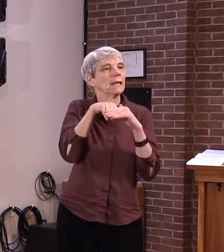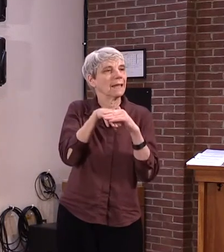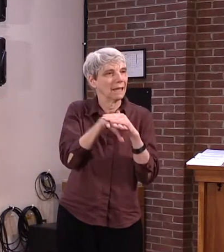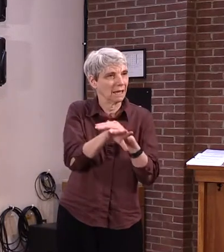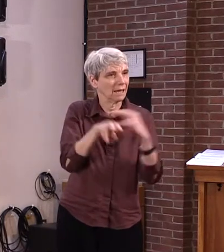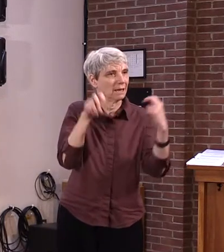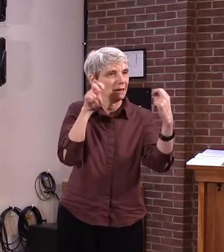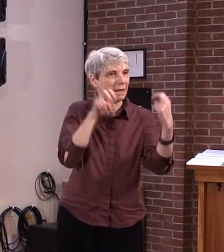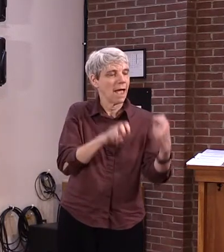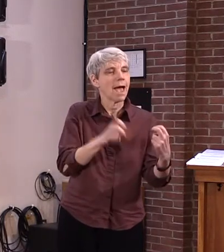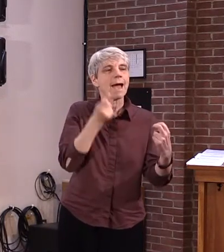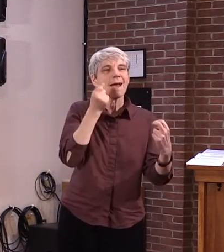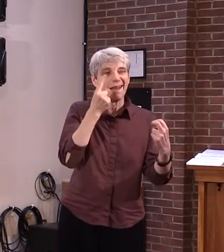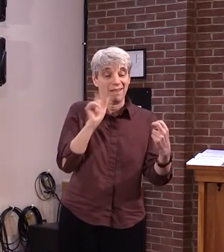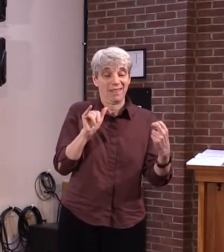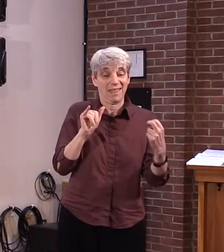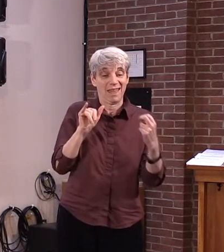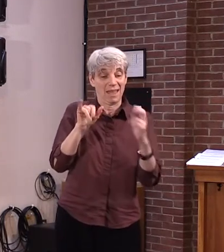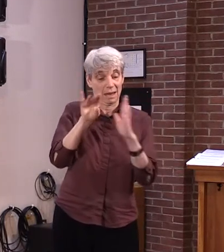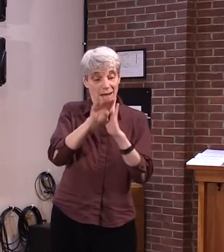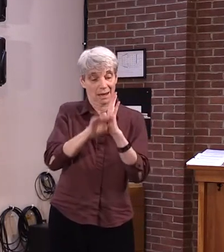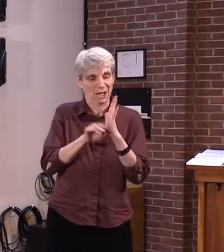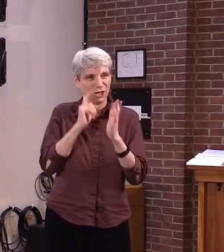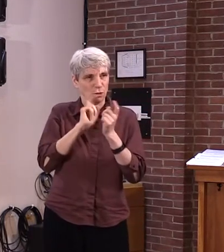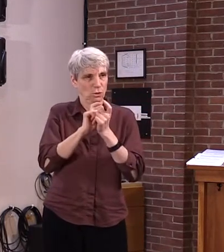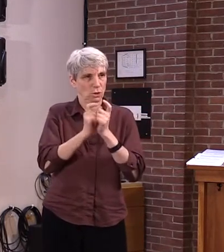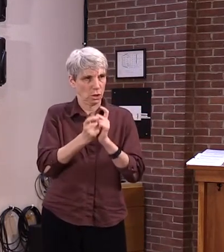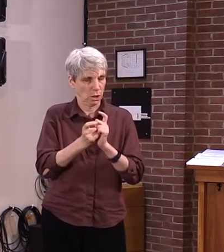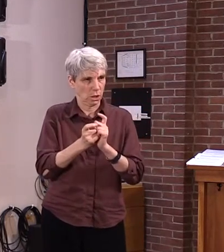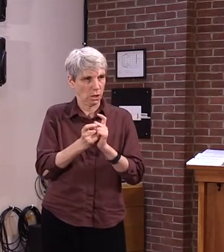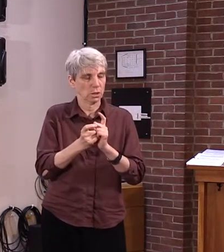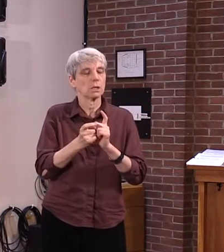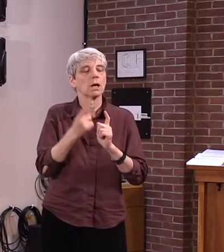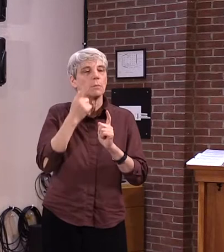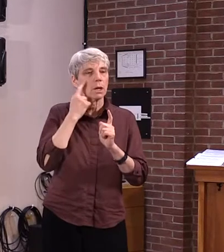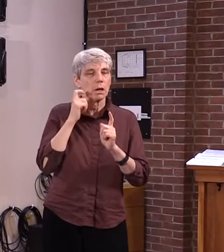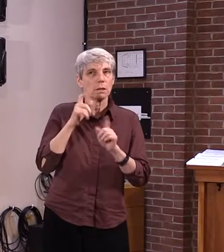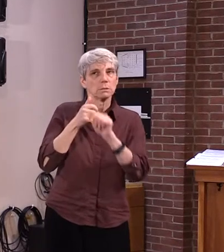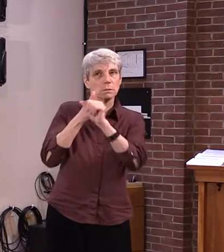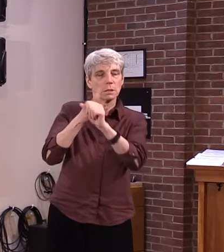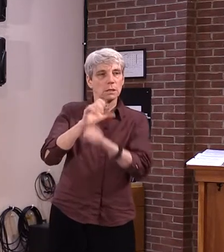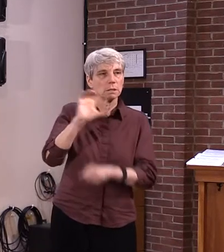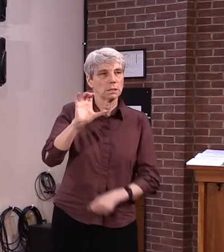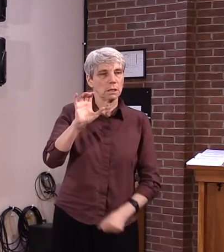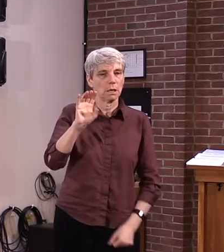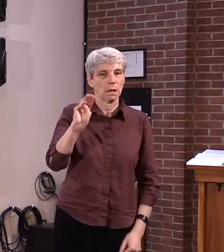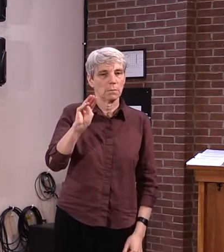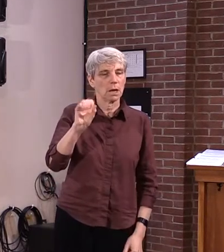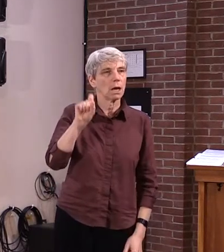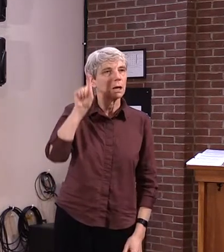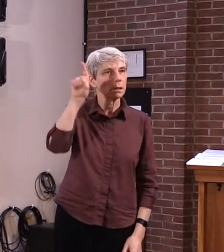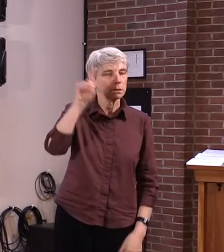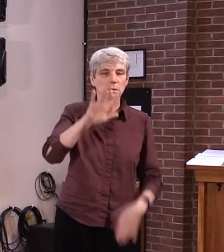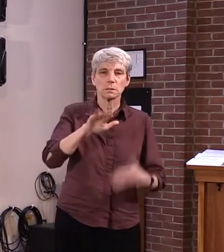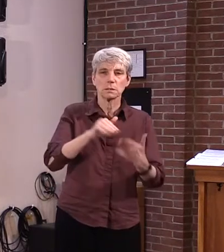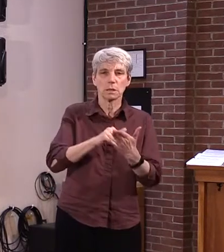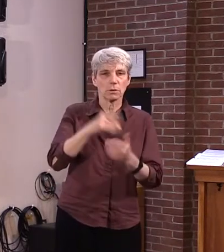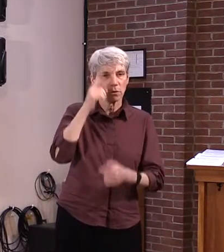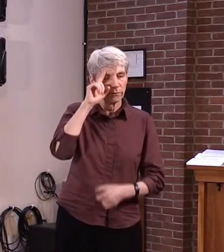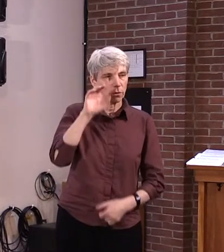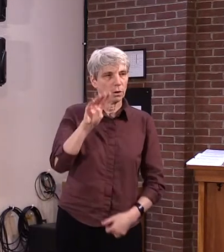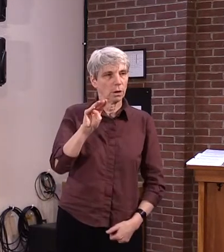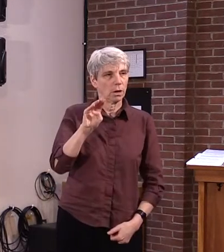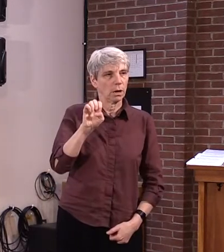those guidelines based upon some CMS guidance around visitation. CMS is Center for Medicaid